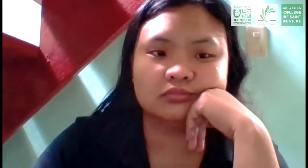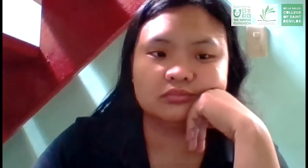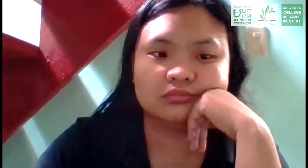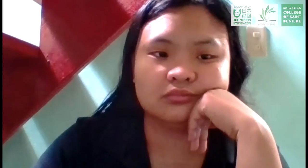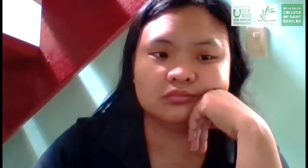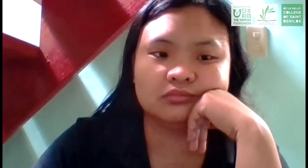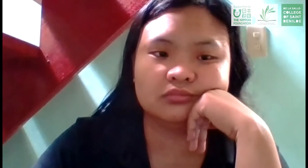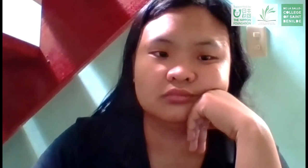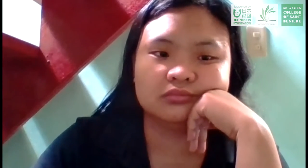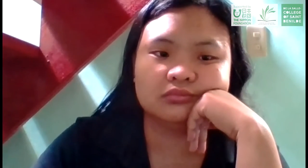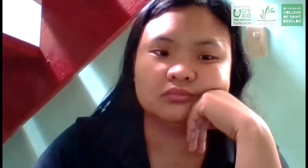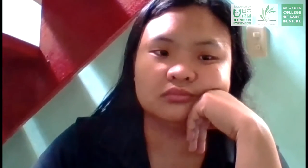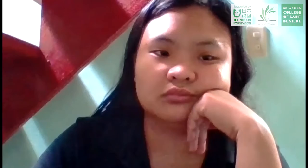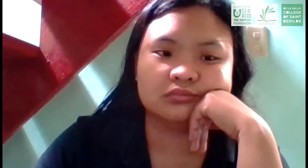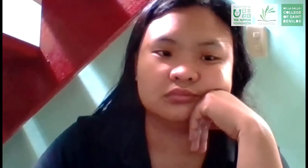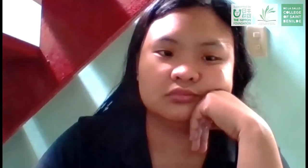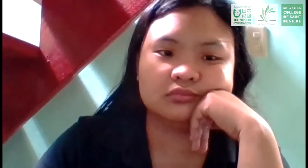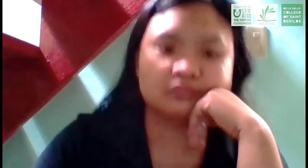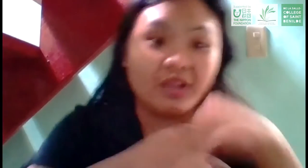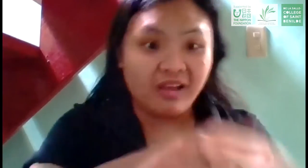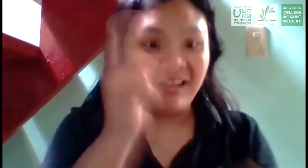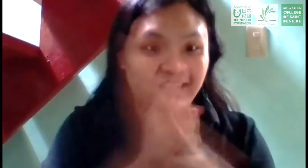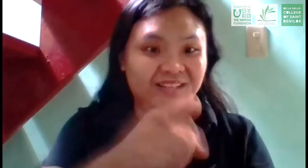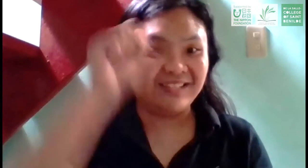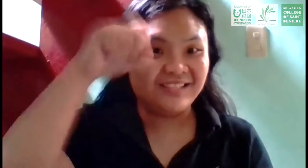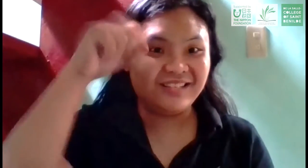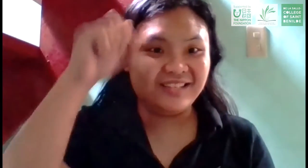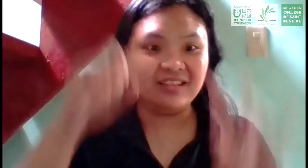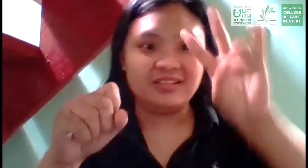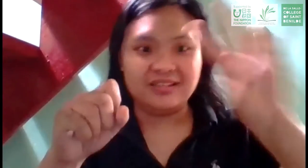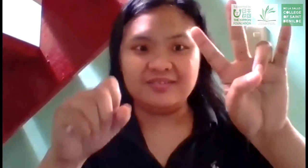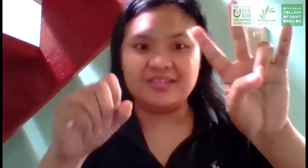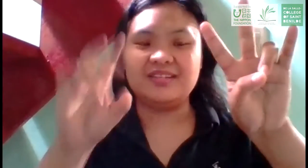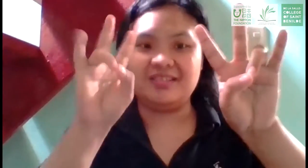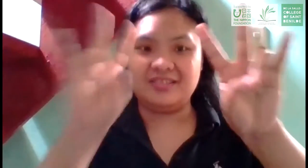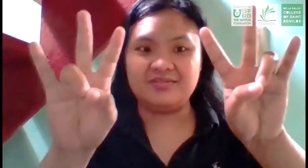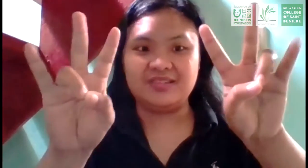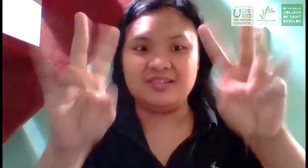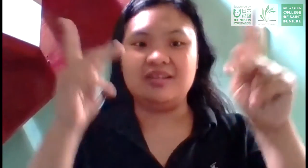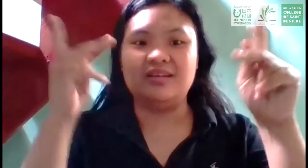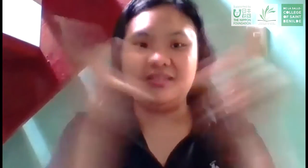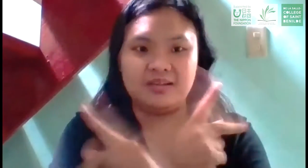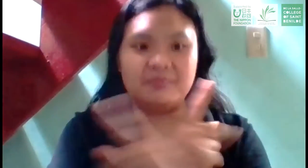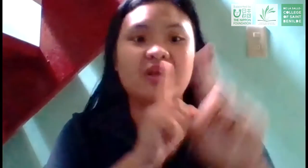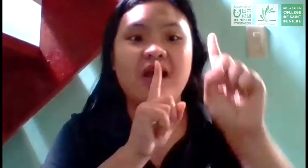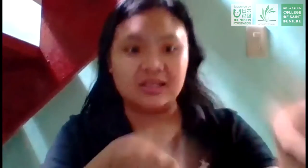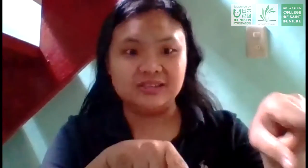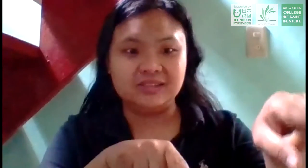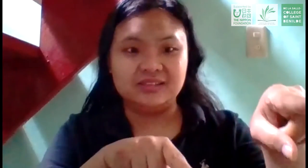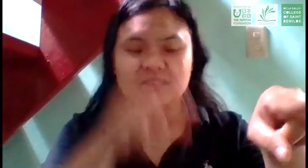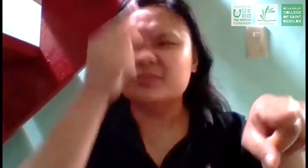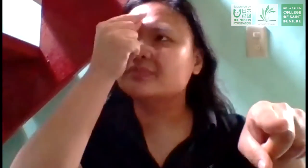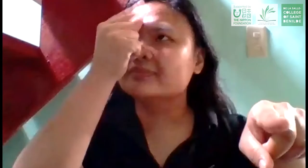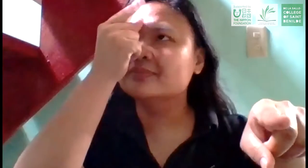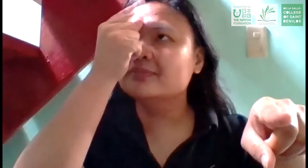What about 4 times 4, Shaq is saying? We do it this way. 4 times 4, using both hands simultaneously,